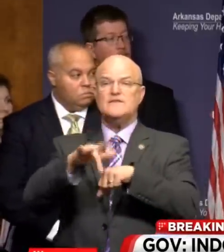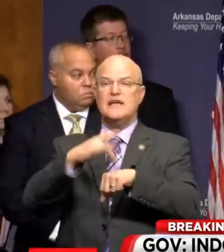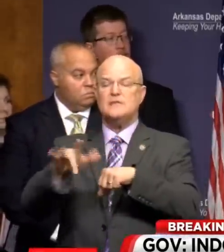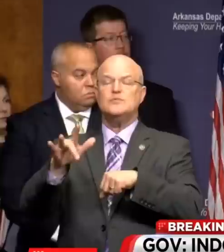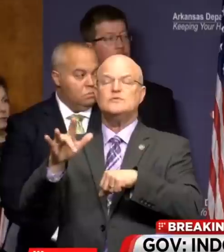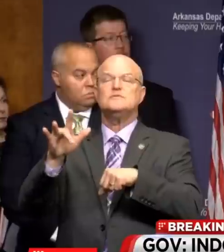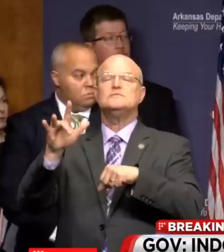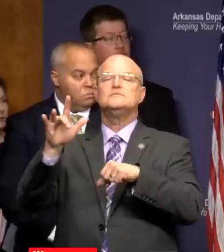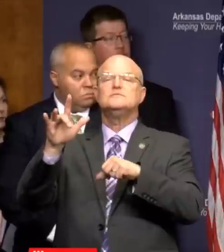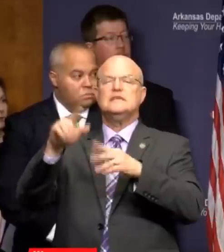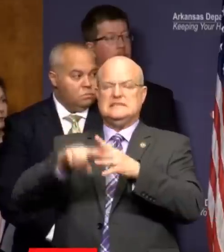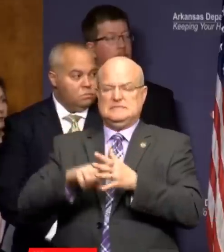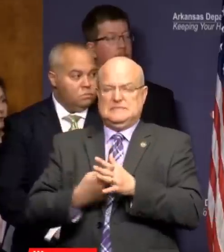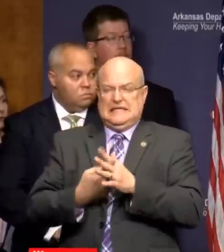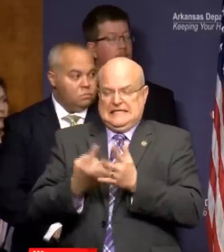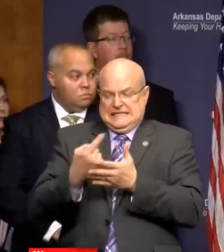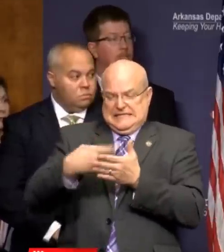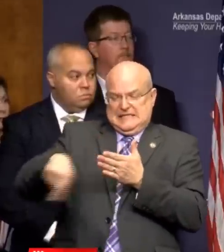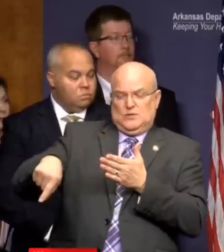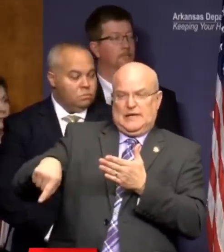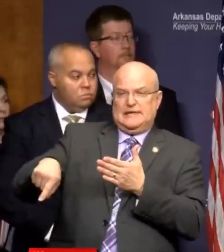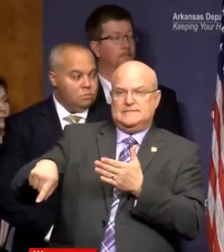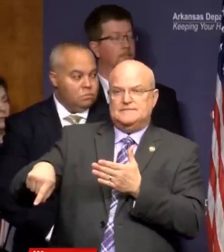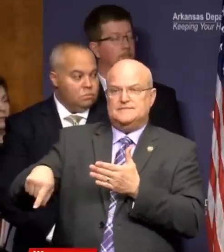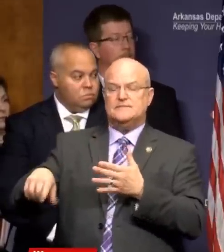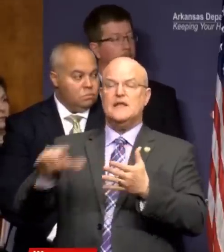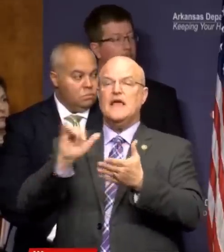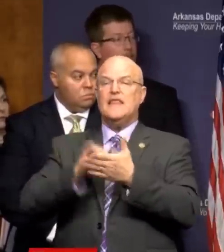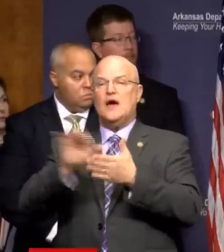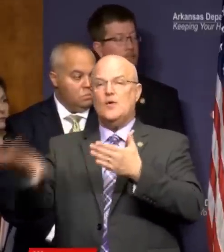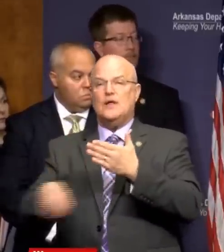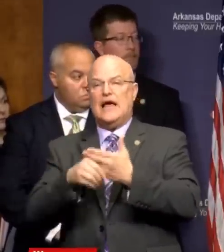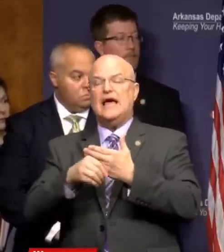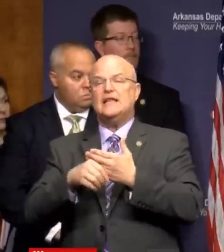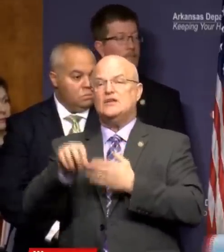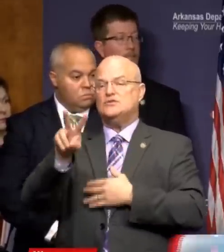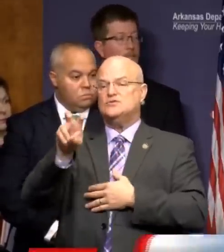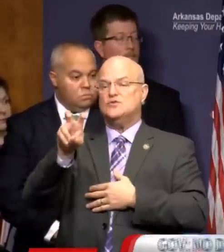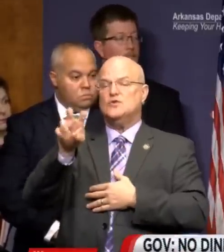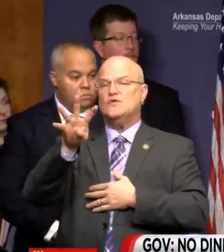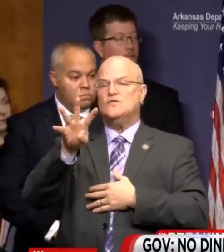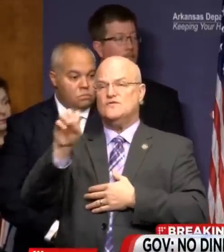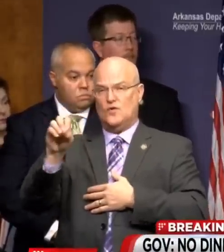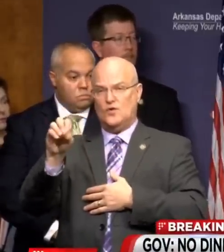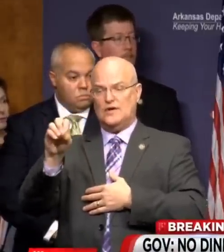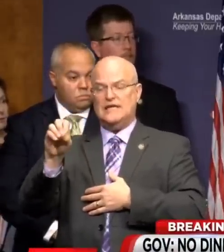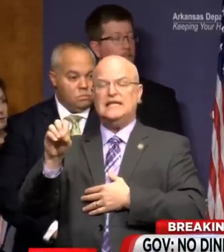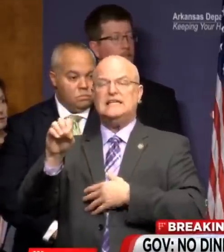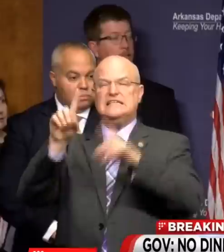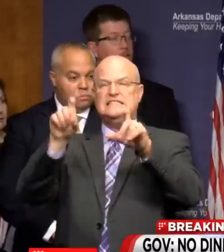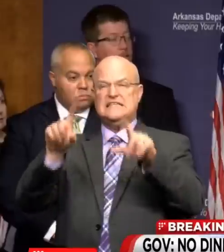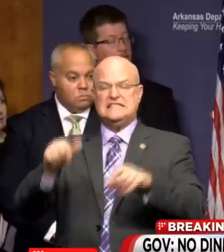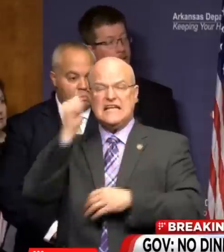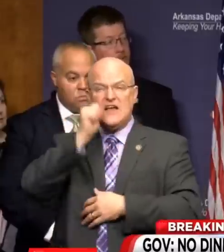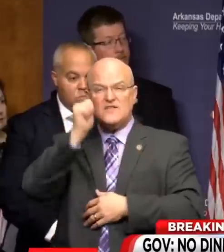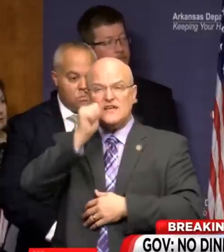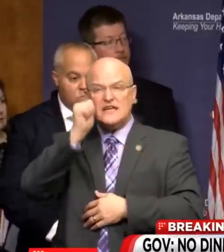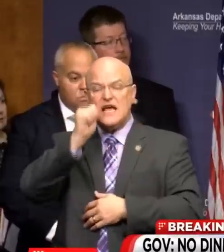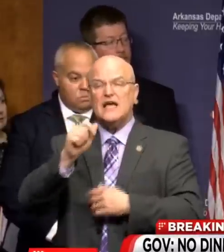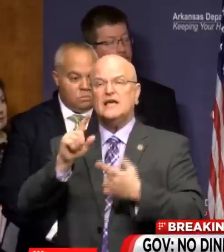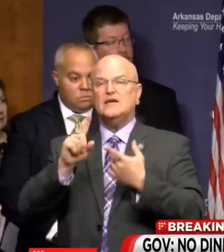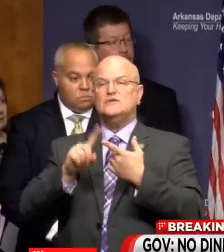no later than the beginning of next week. That will add an additional 240 assays per day to